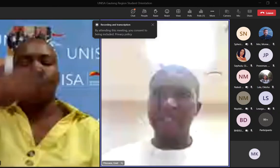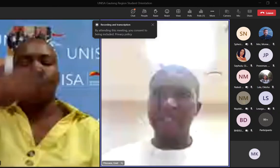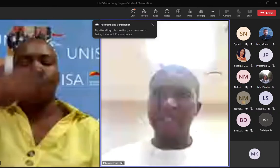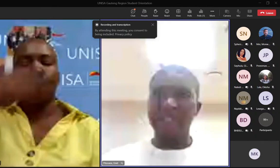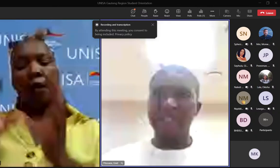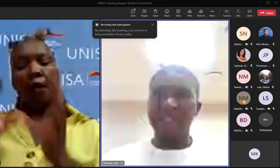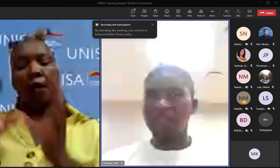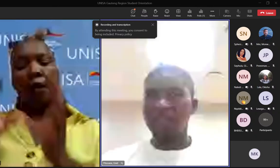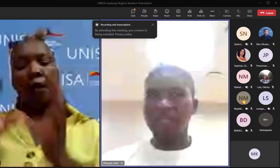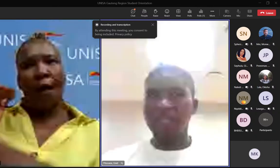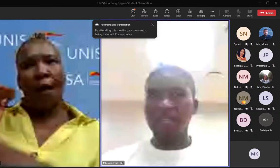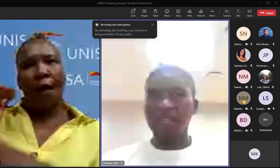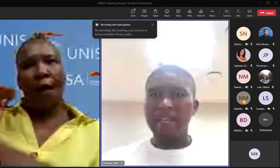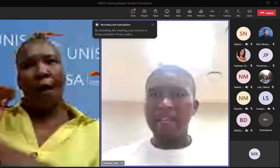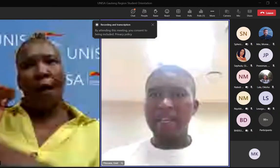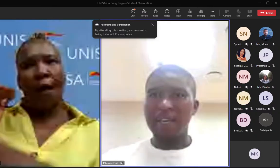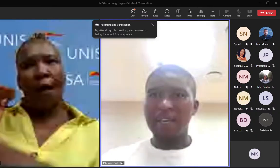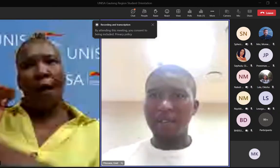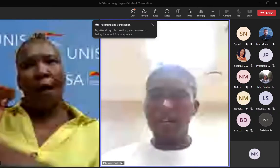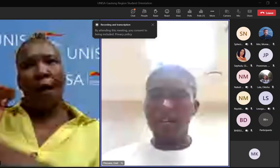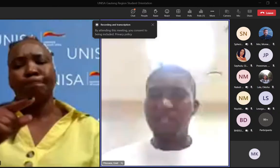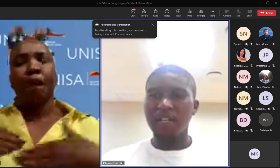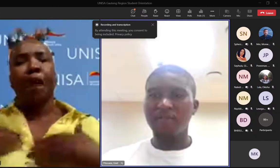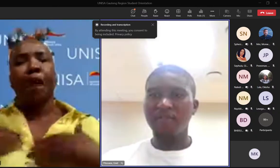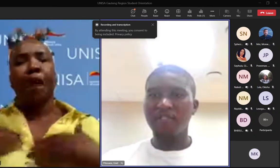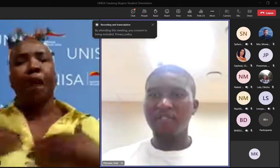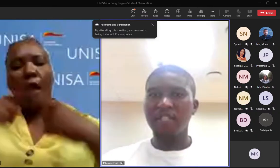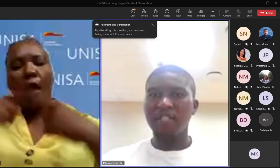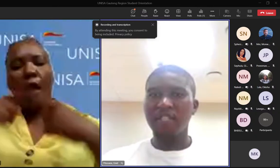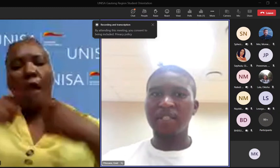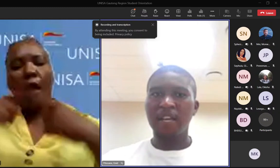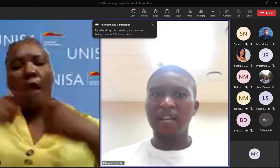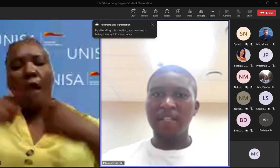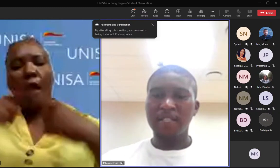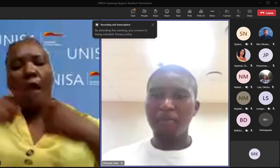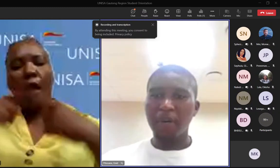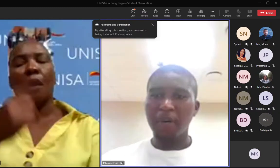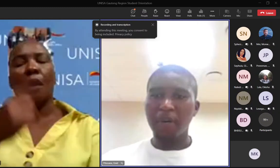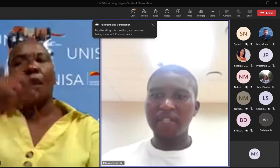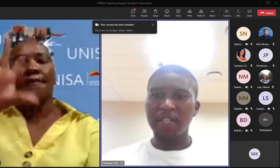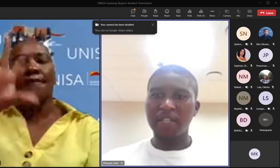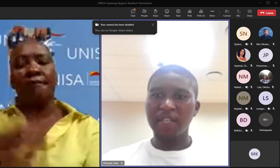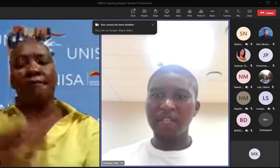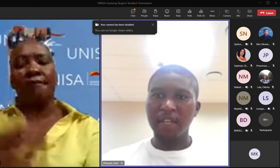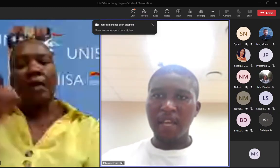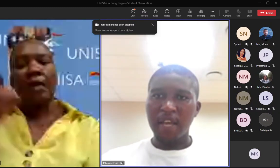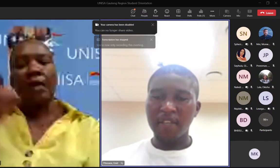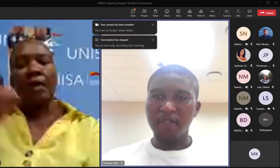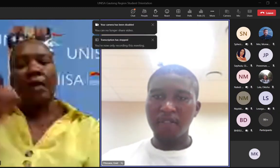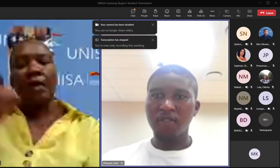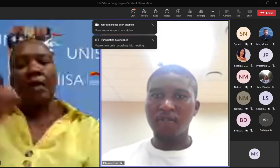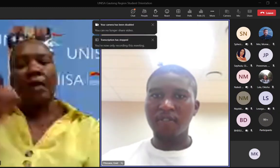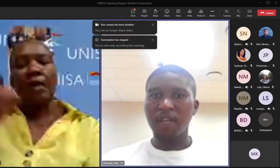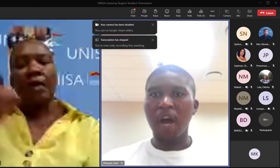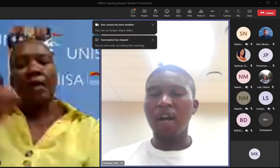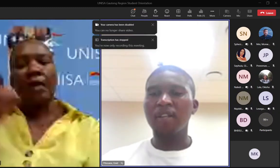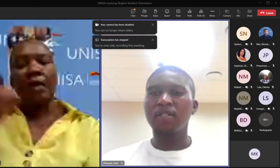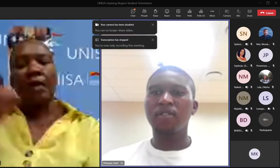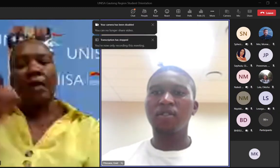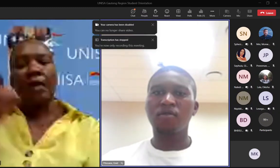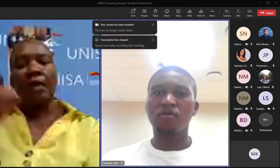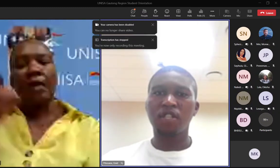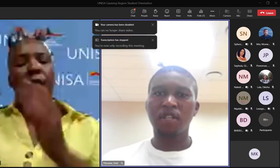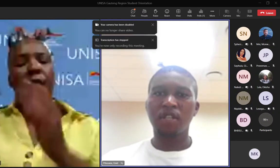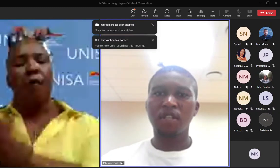high and I'm glad to announce that in this 110 50 years in celebrating the